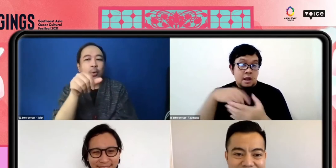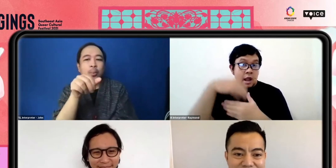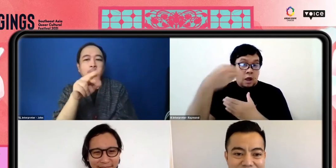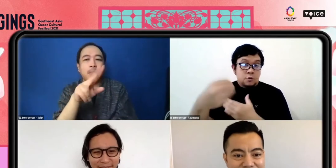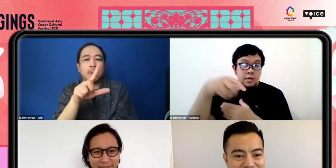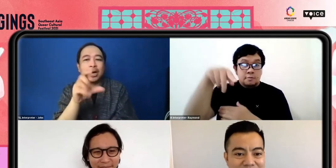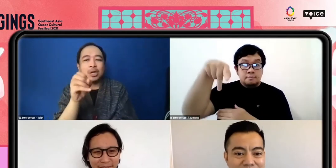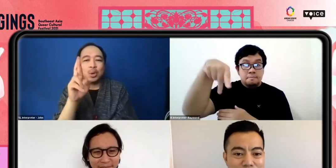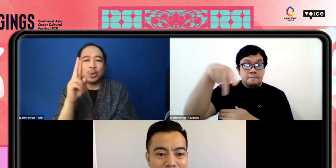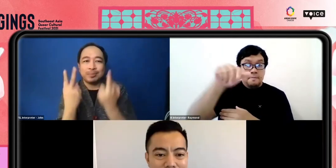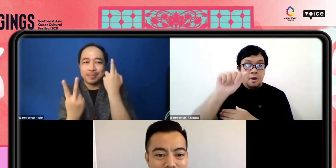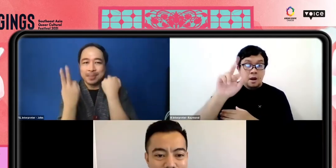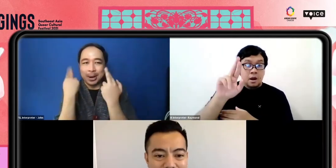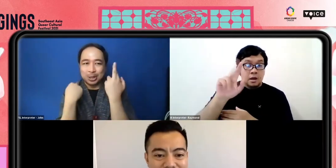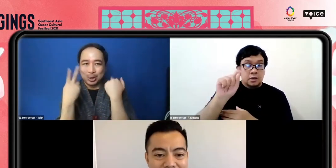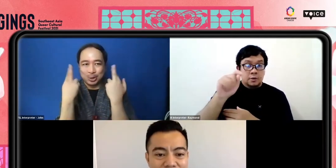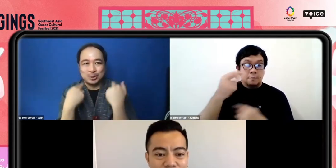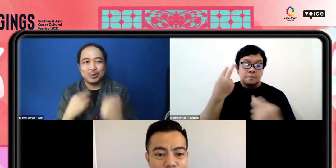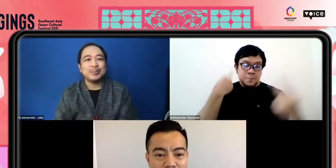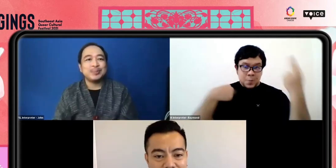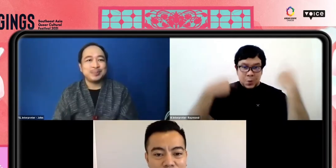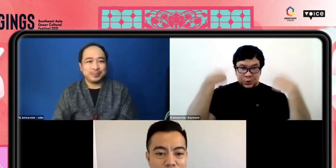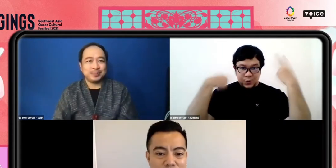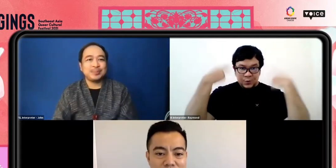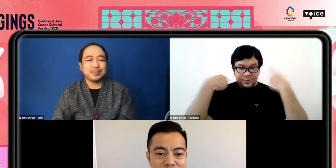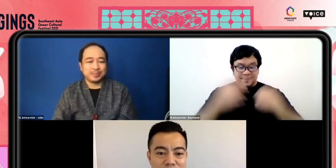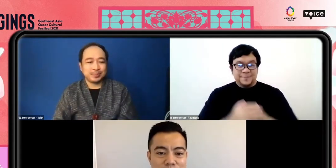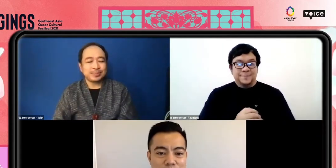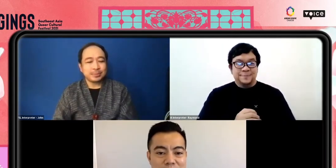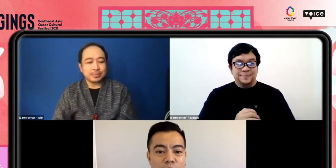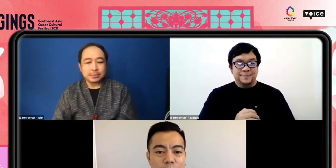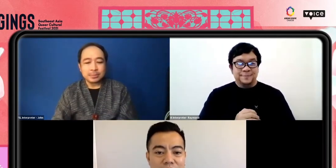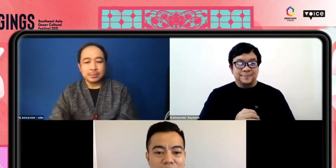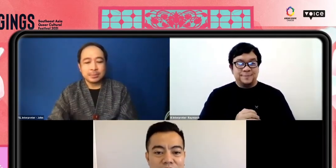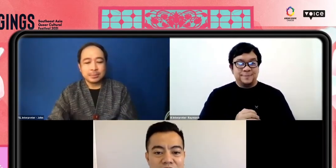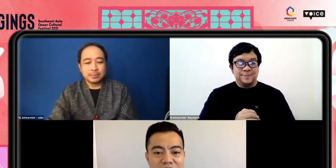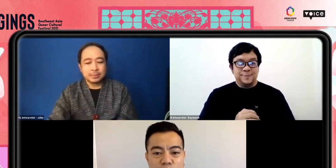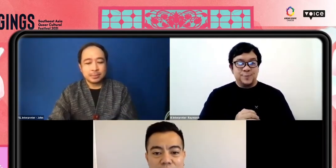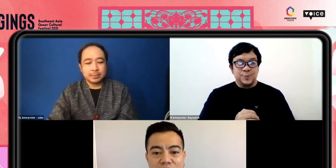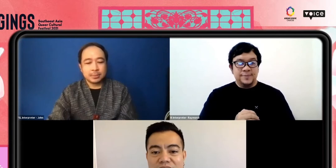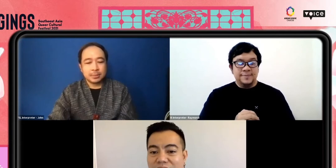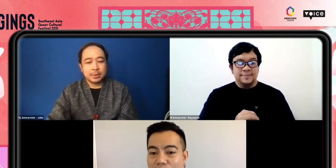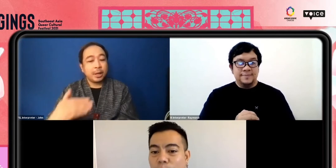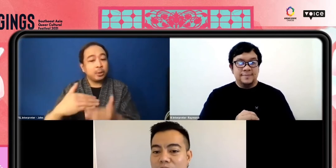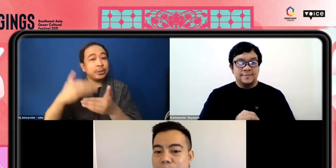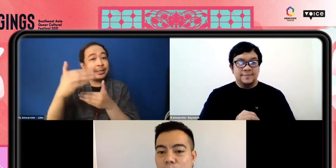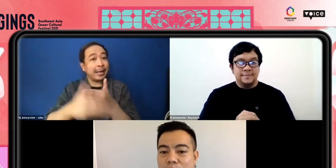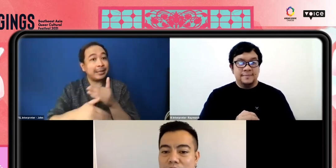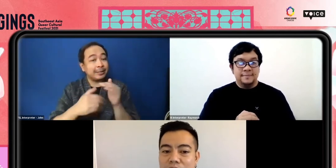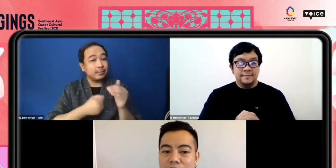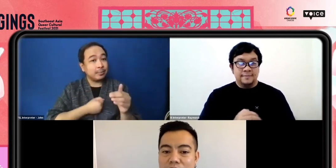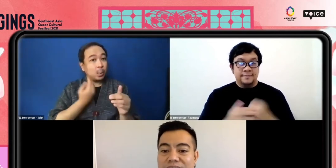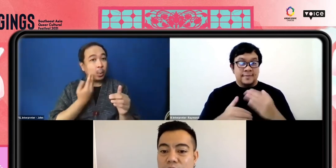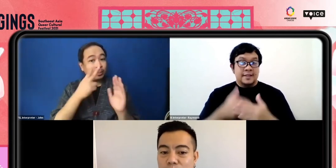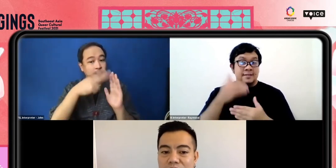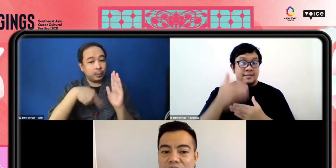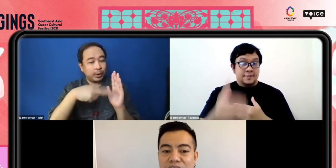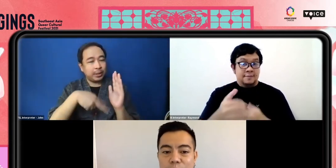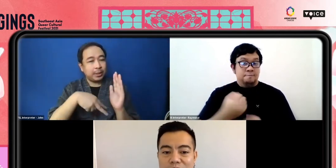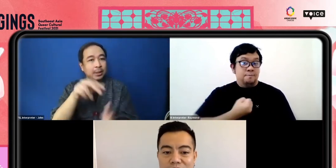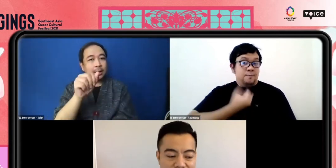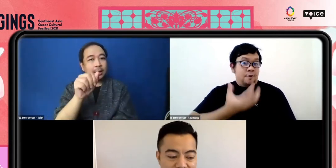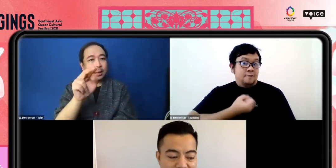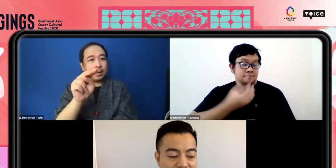Our next reader is Andrew Kirkrose, who's a queer, transgender Singaporean poet and student